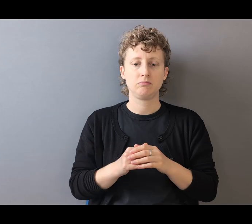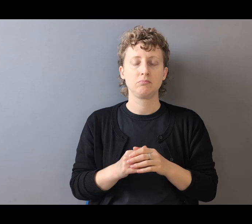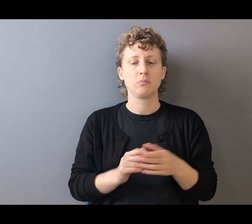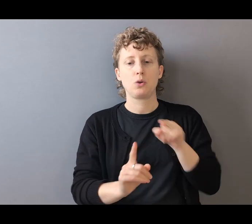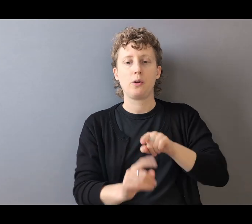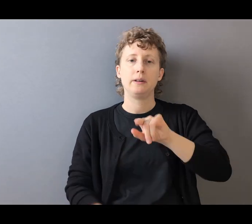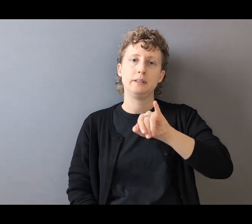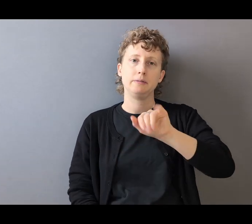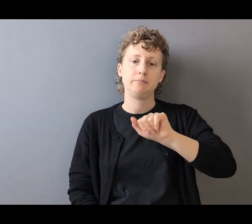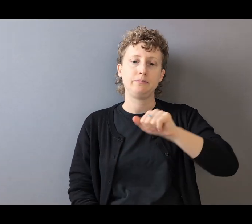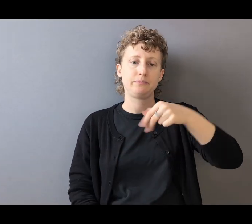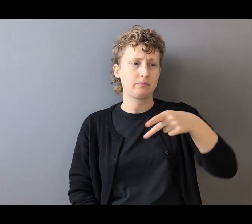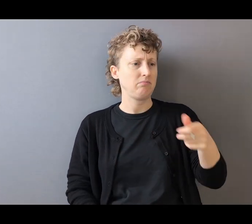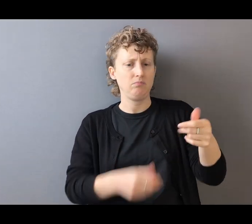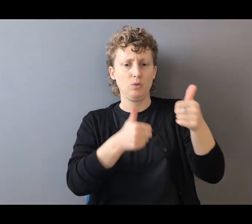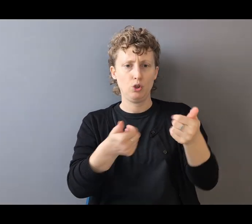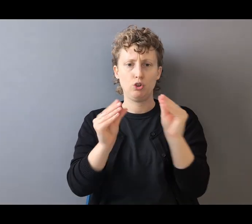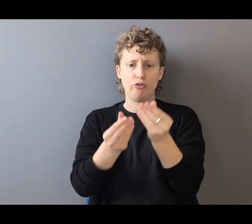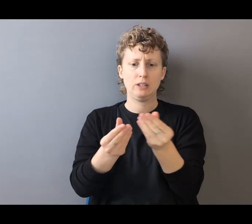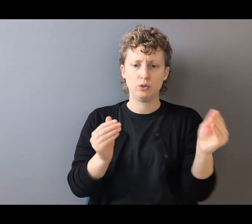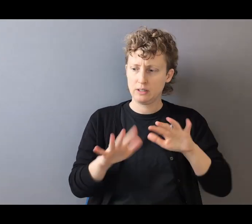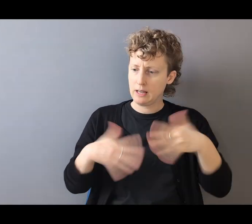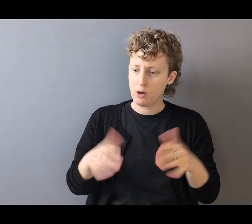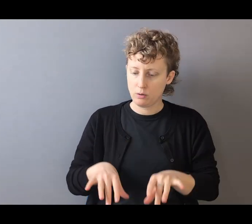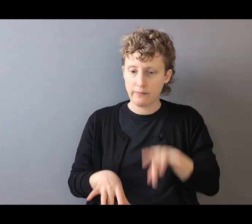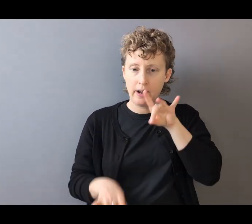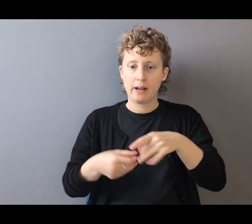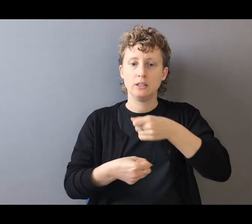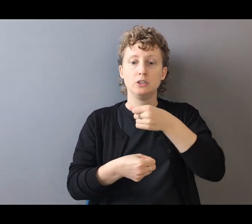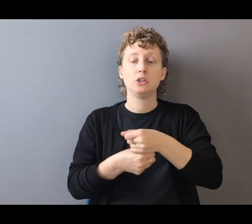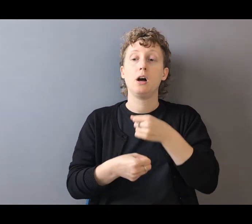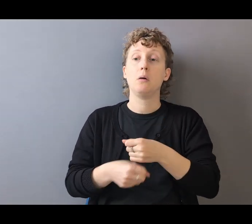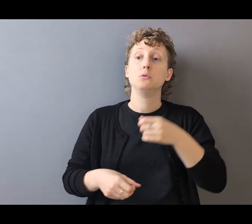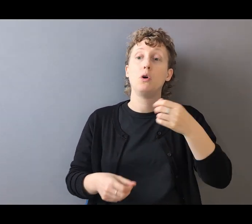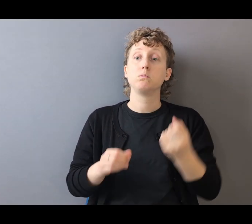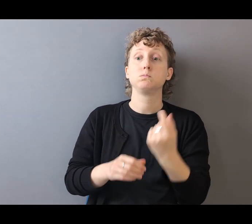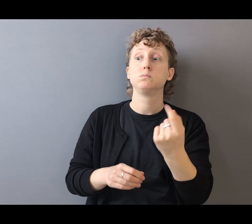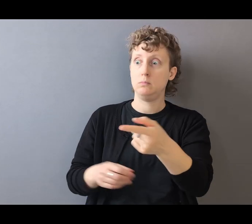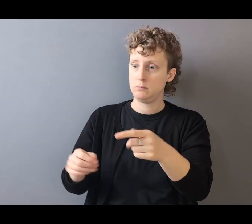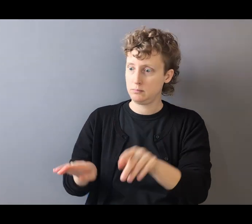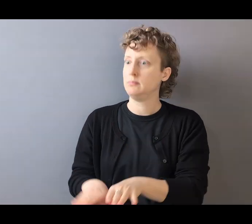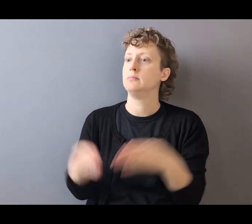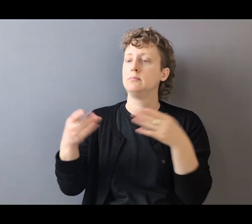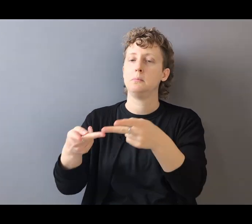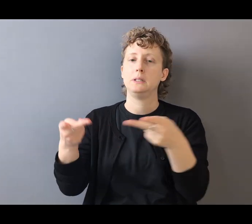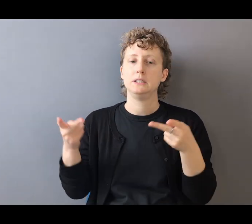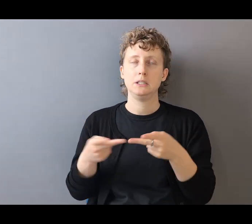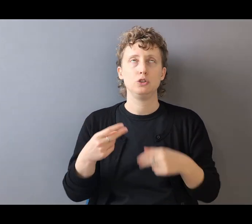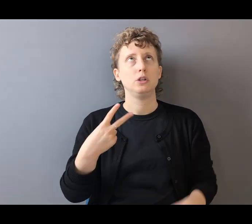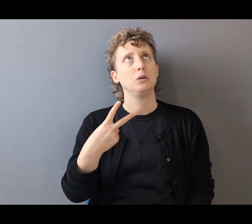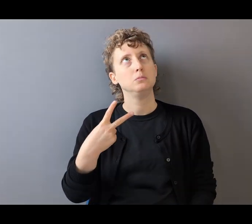AWAP has a good resource also about finding jobs, and there are sometimes job positions there. So I would say those are the 2 highlights for